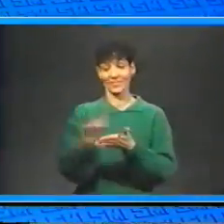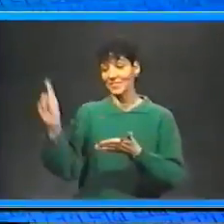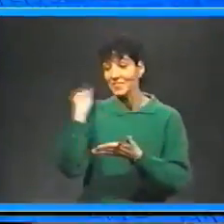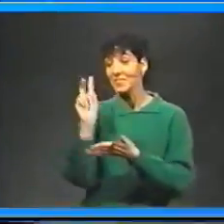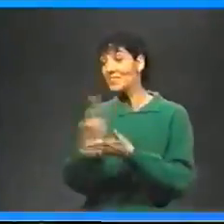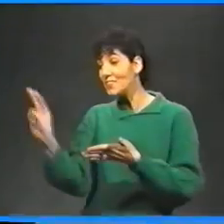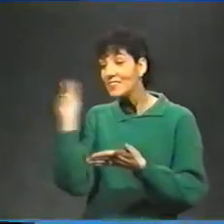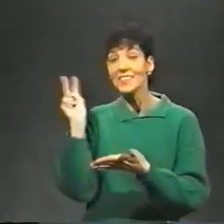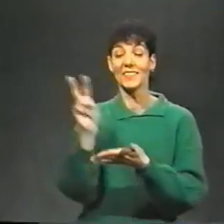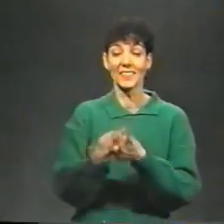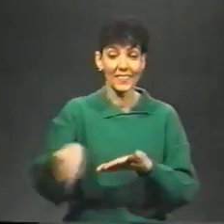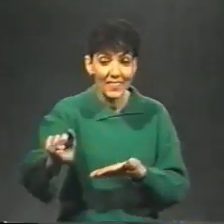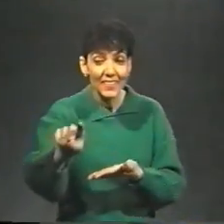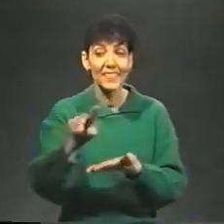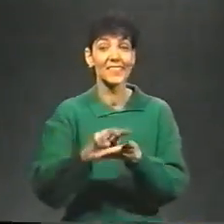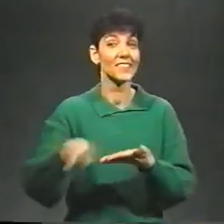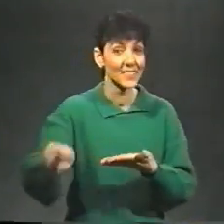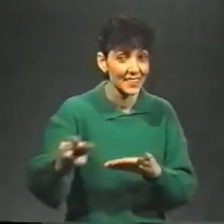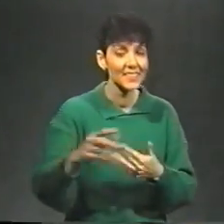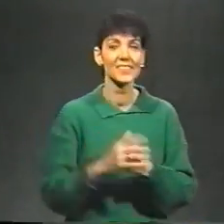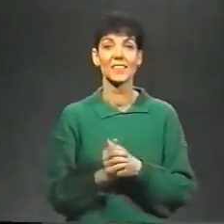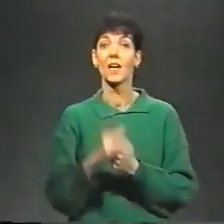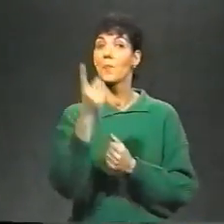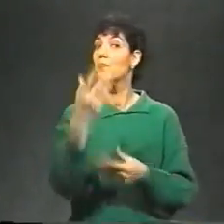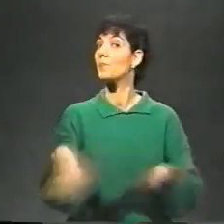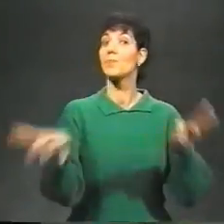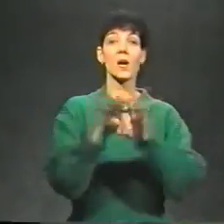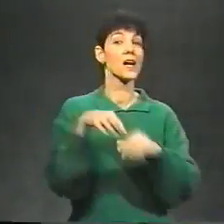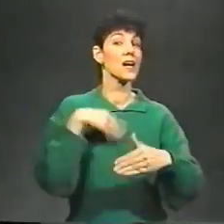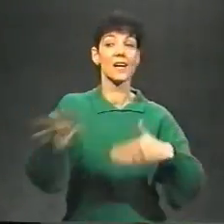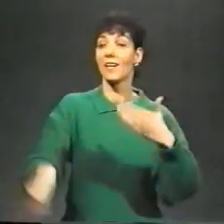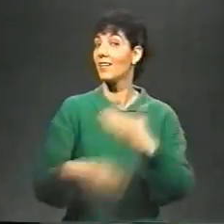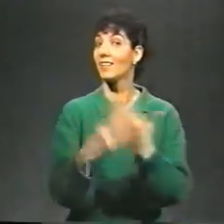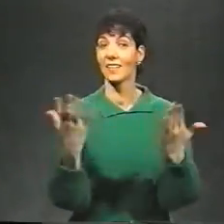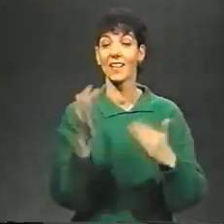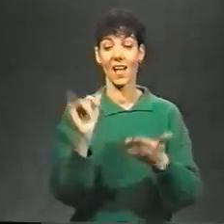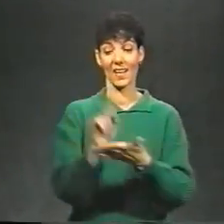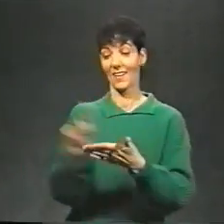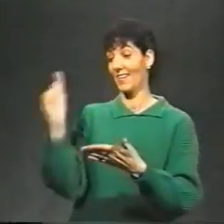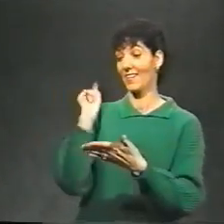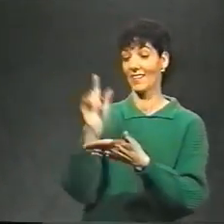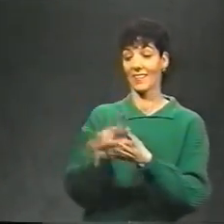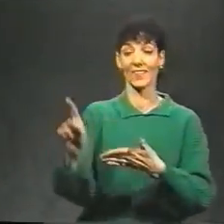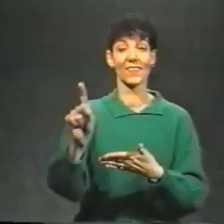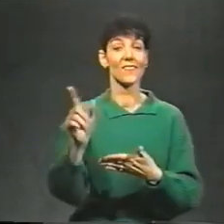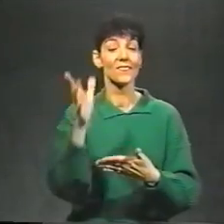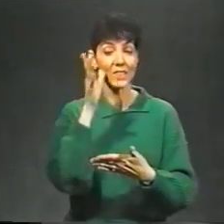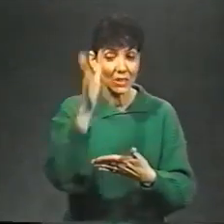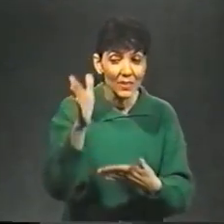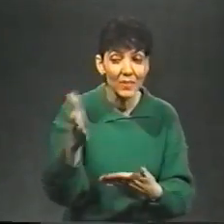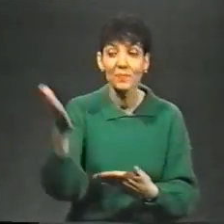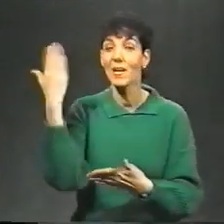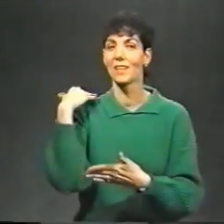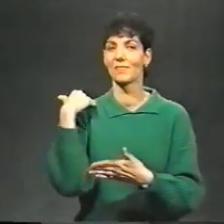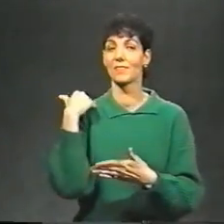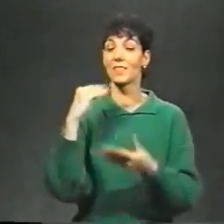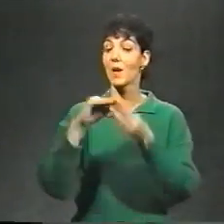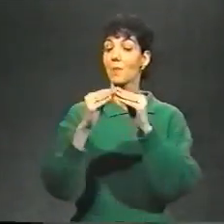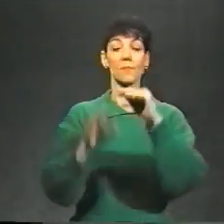It is important to add here that when the future or past movement is added to the week sign, you should only incorporate up to